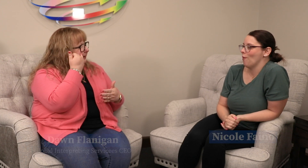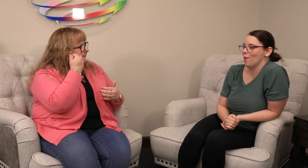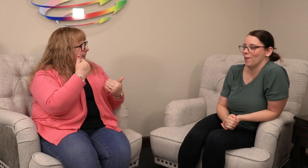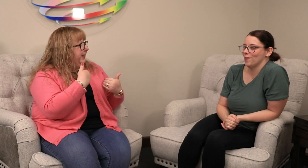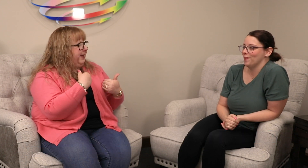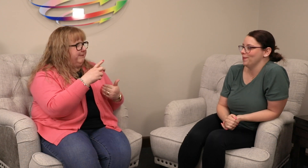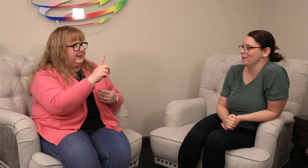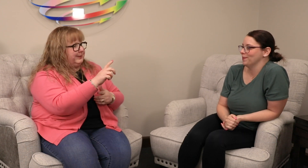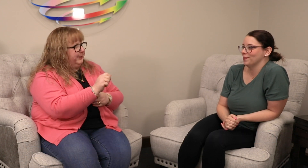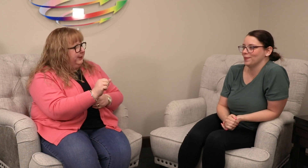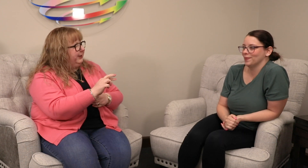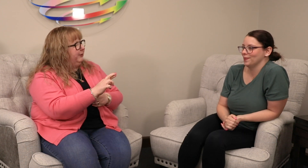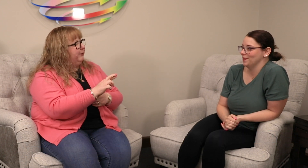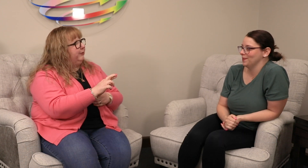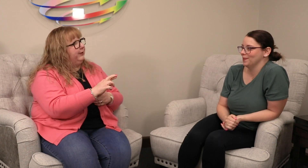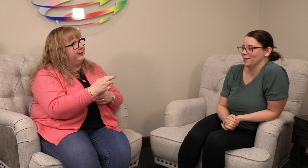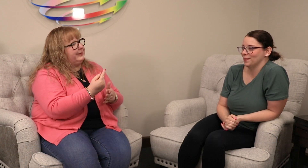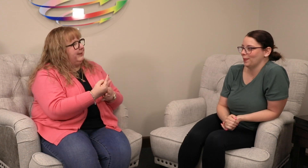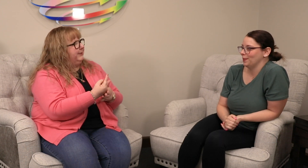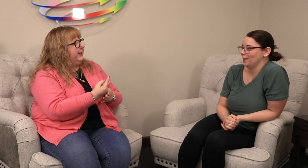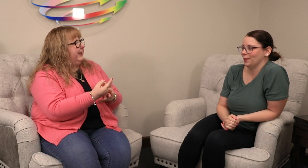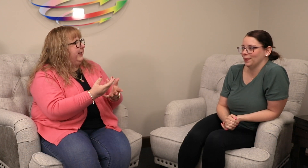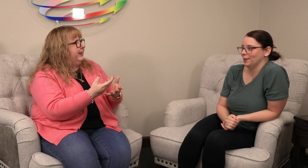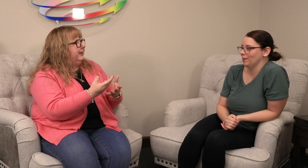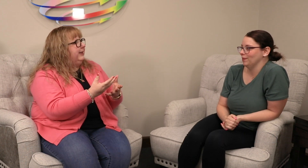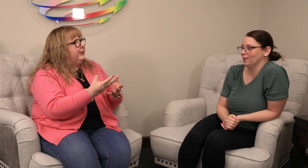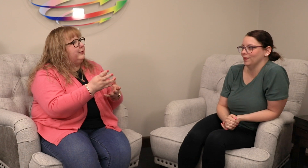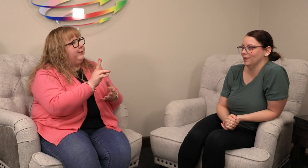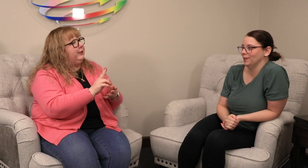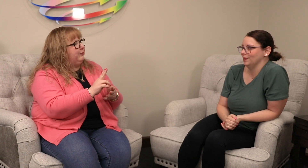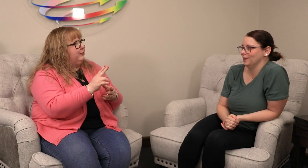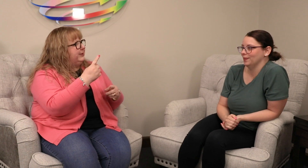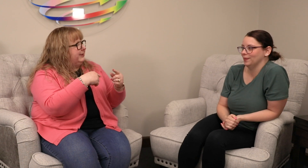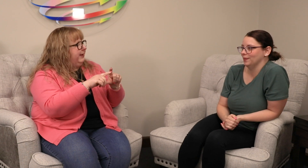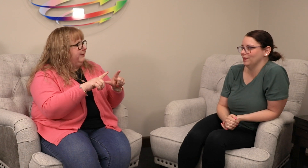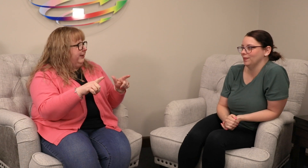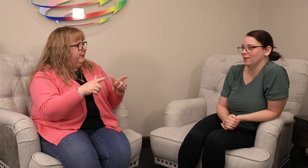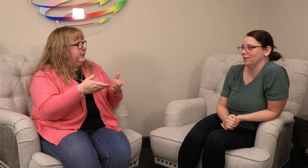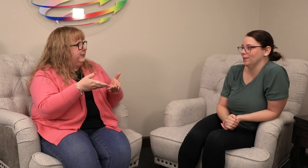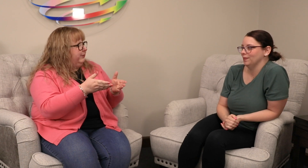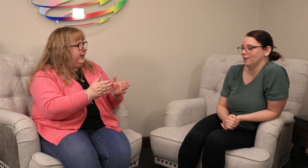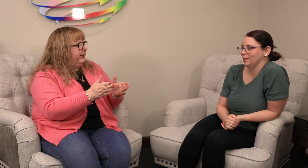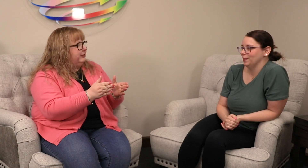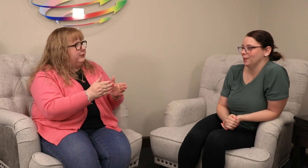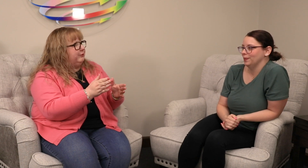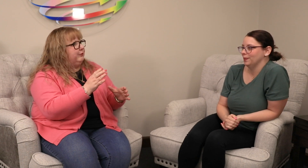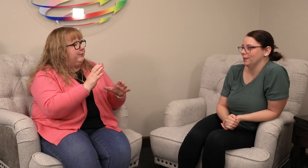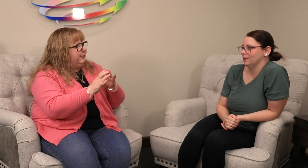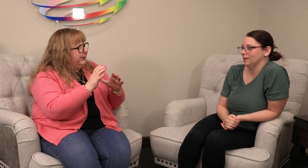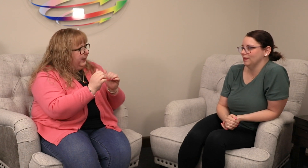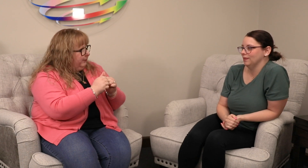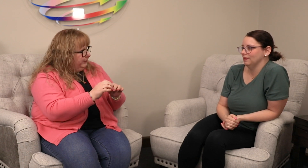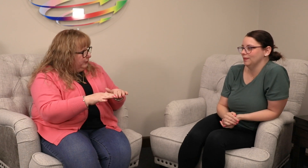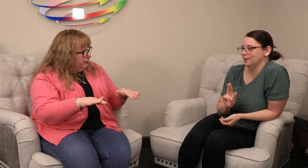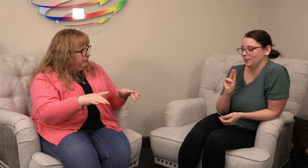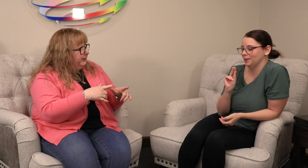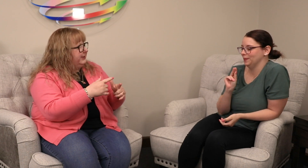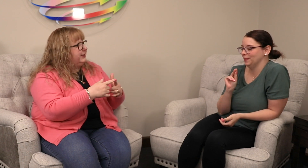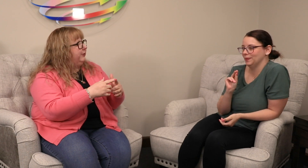if they have a disability or something, and so they use sign language as a way to communicate with the children until